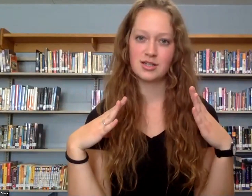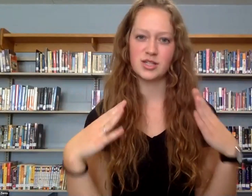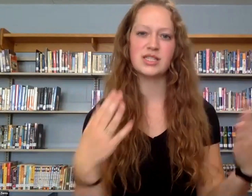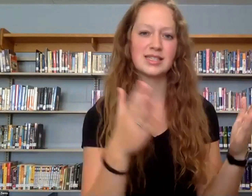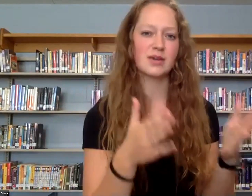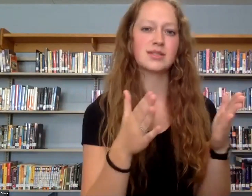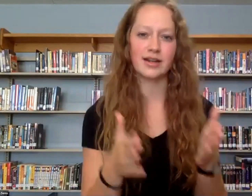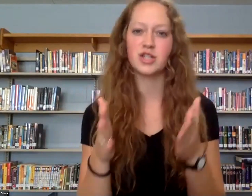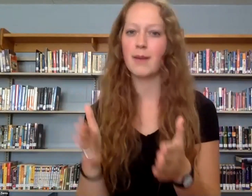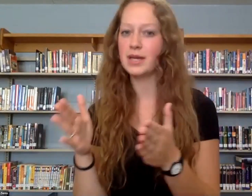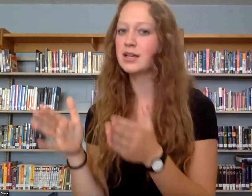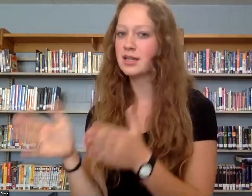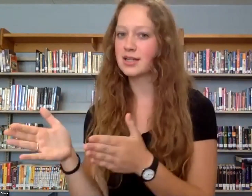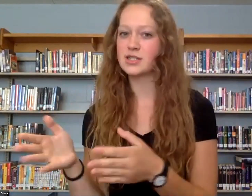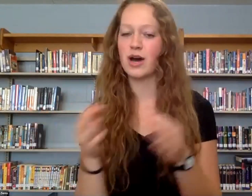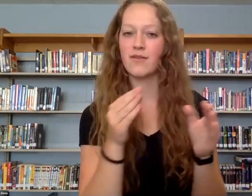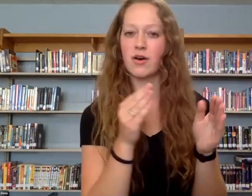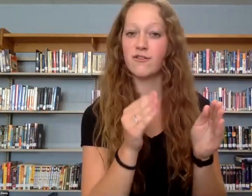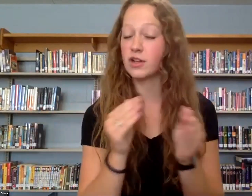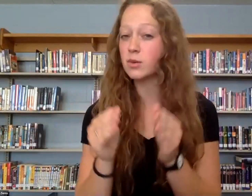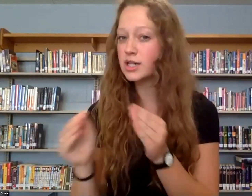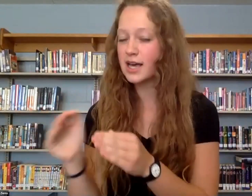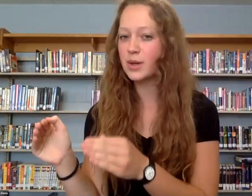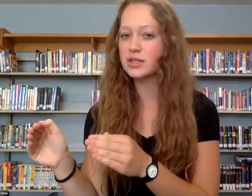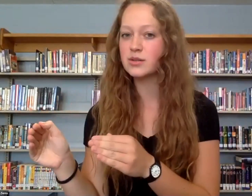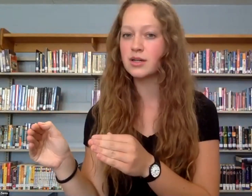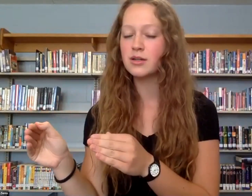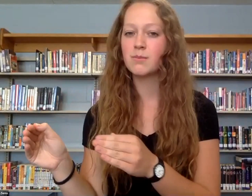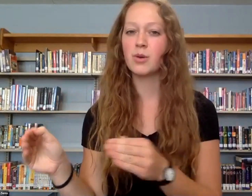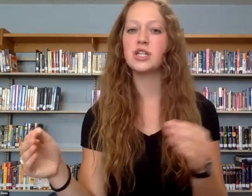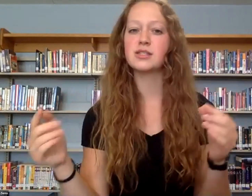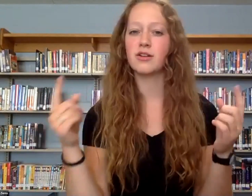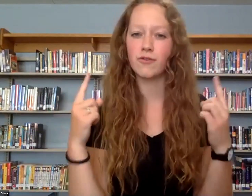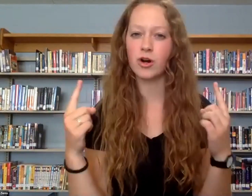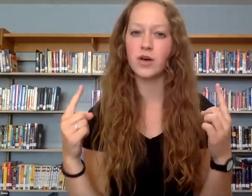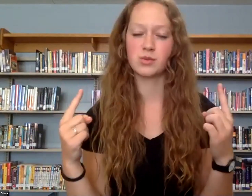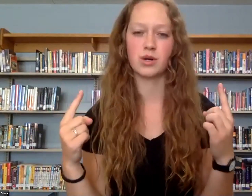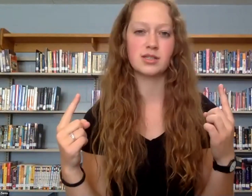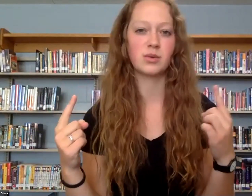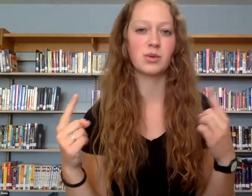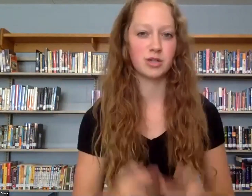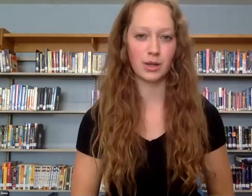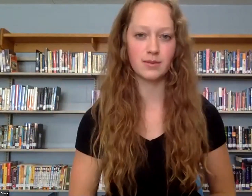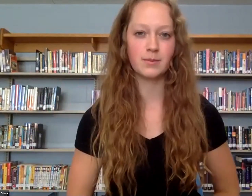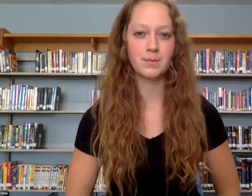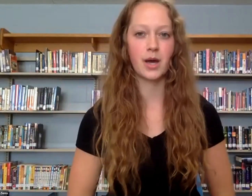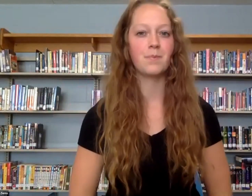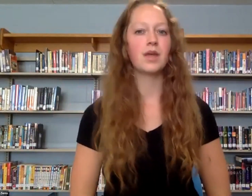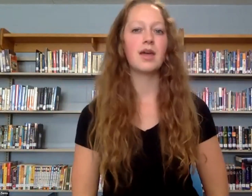you see it sounds kind of choppy because they don't have all the filler words that we do, but we just infer those words when we interpret it. But